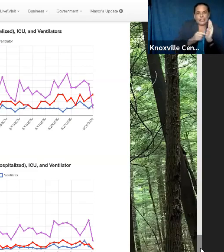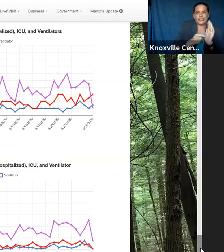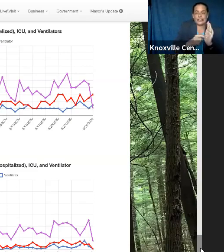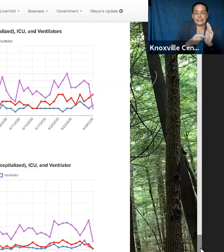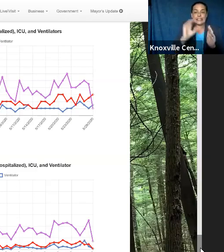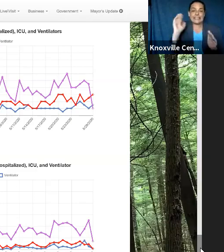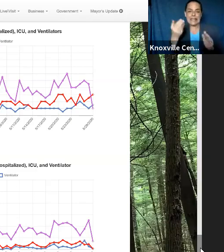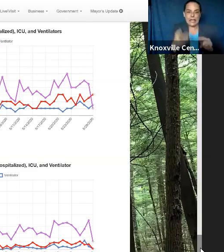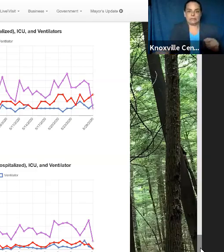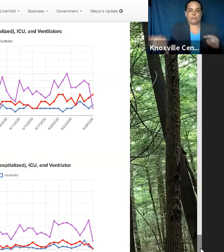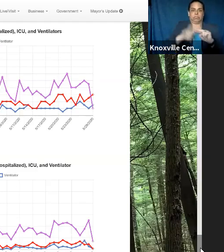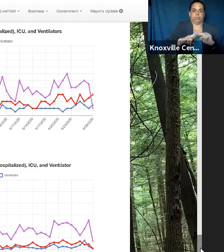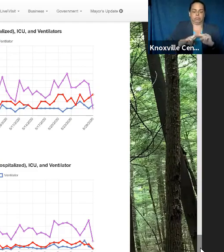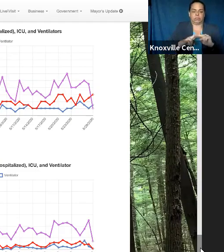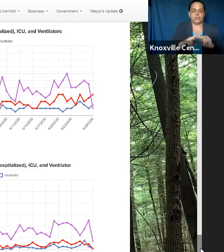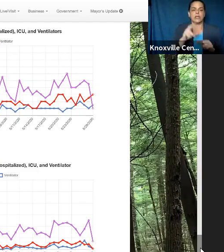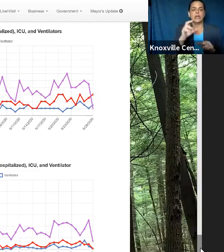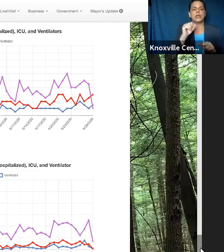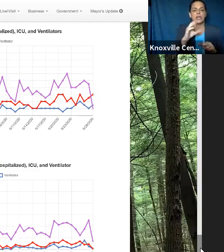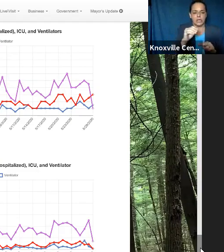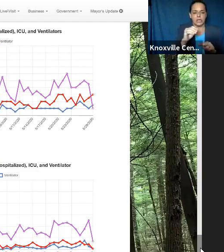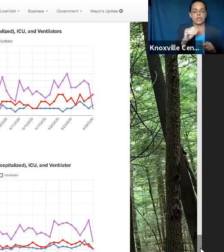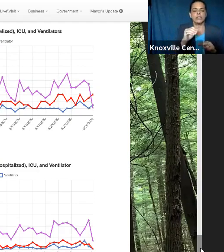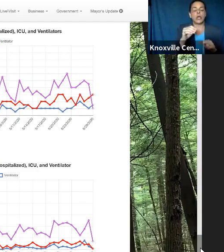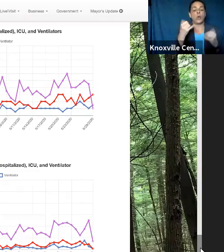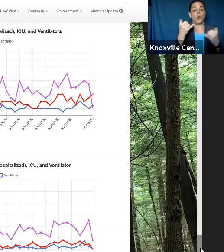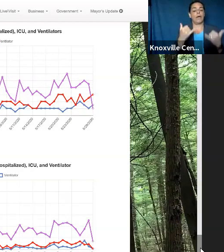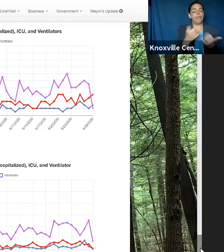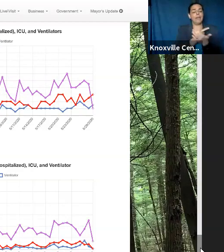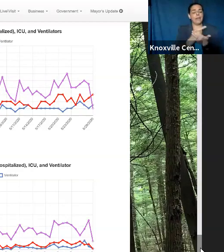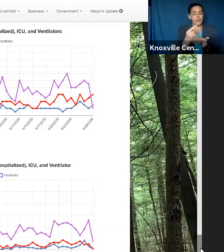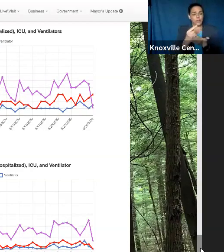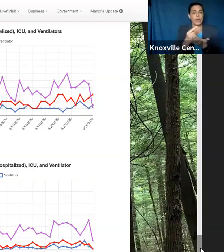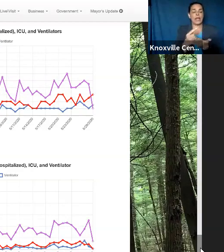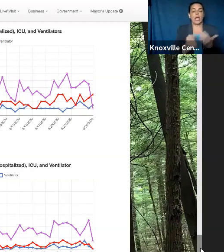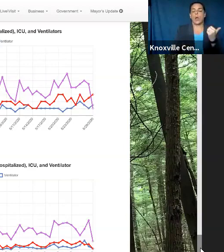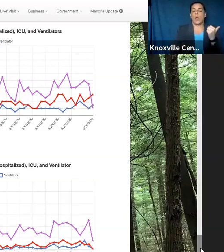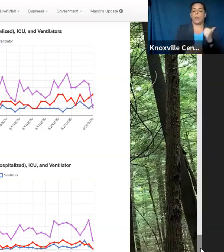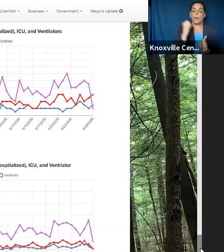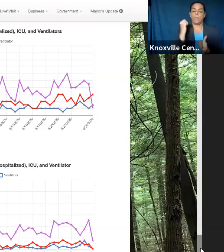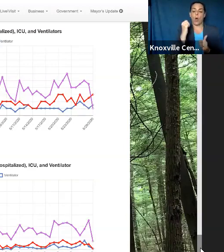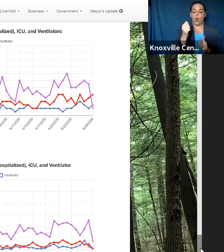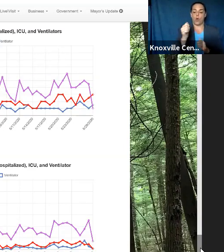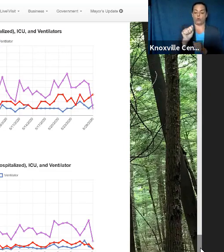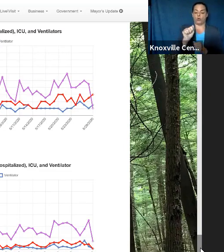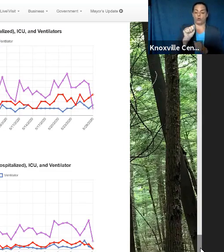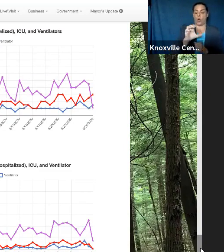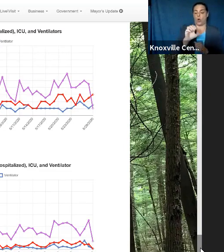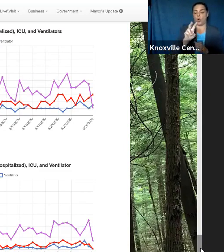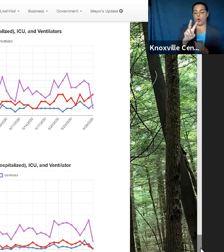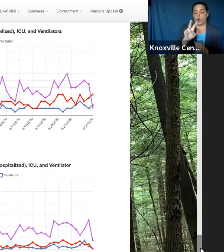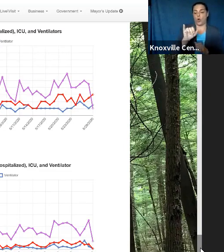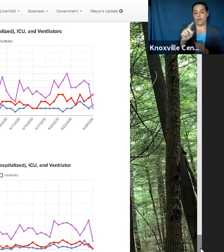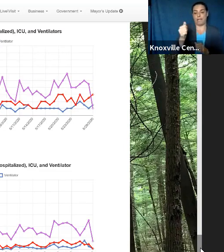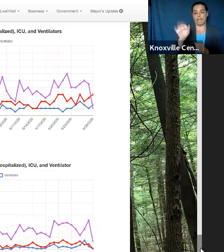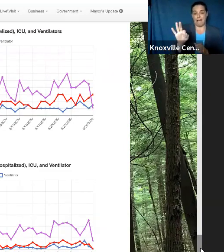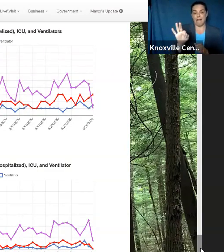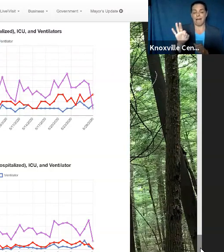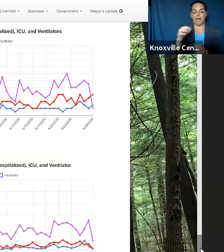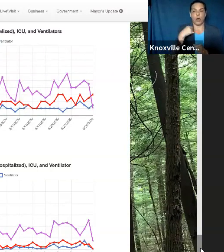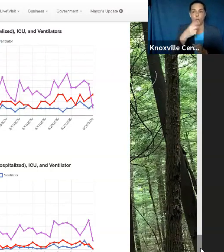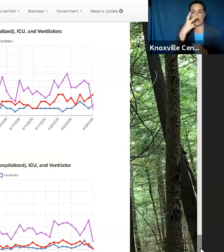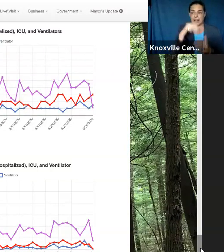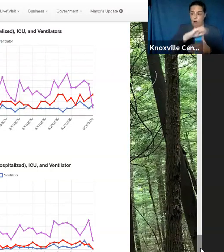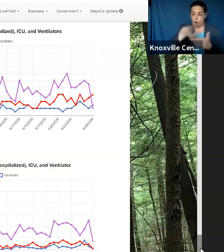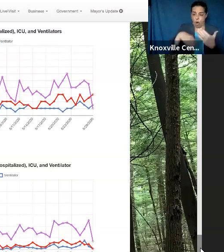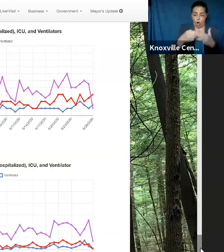bit about the data that we saw this week. This week, the most COVID-19 patients that we saw in the entire region,